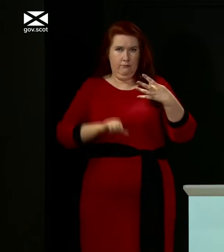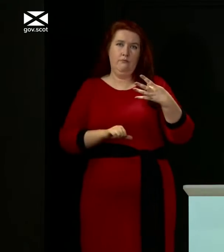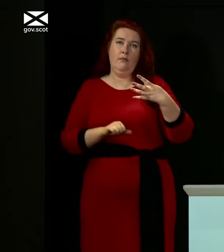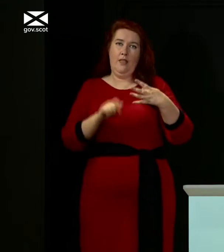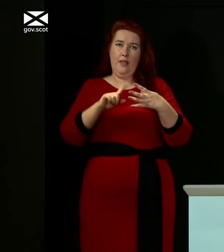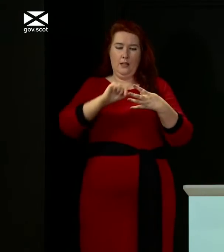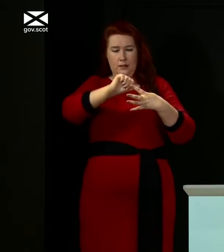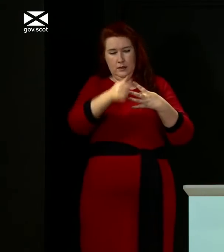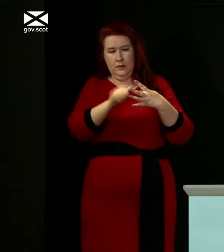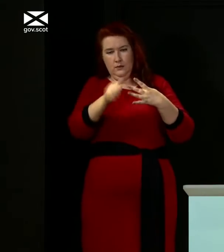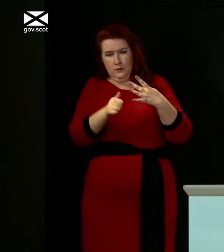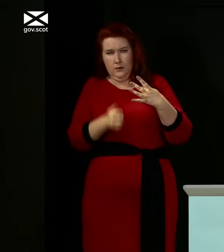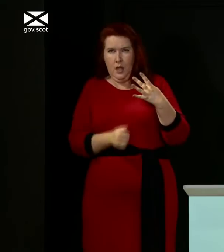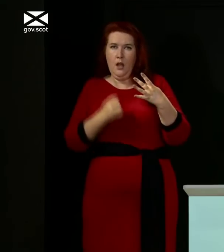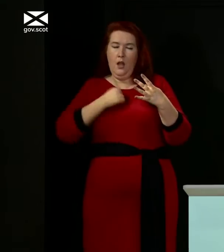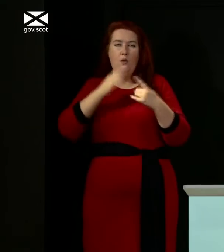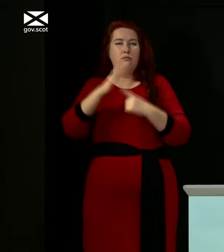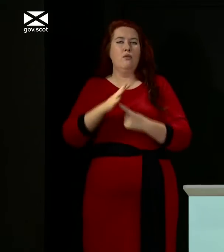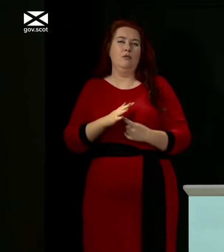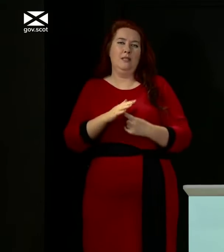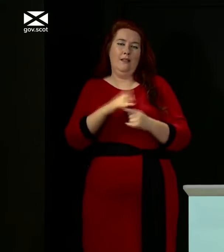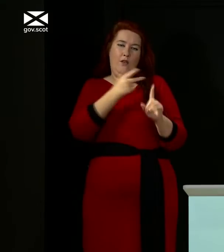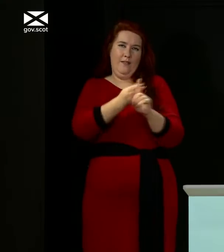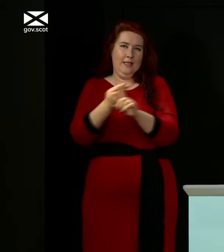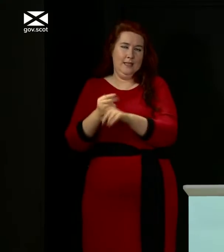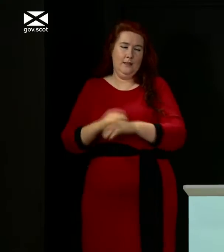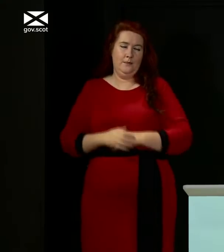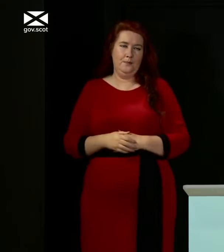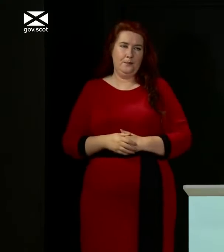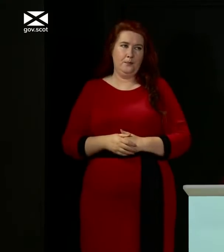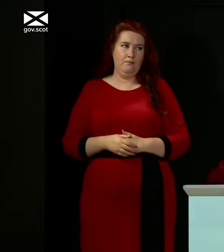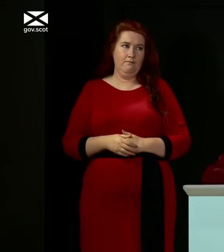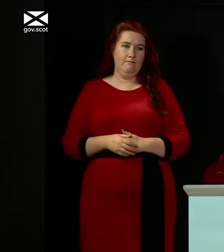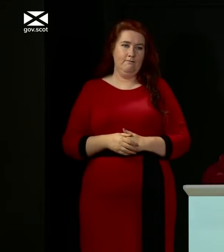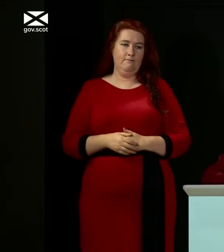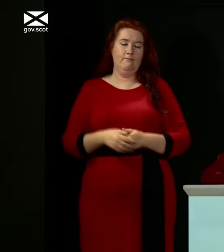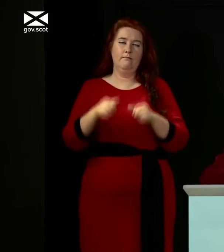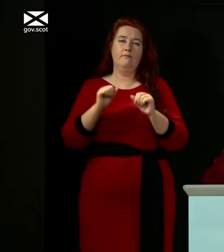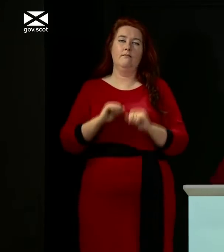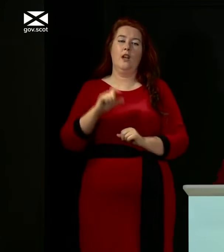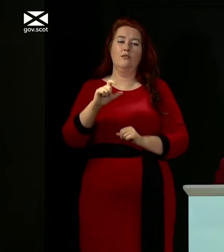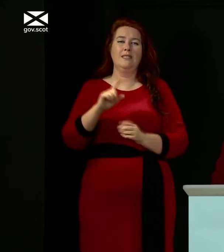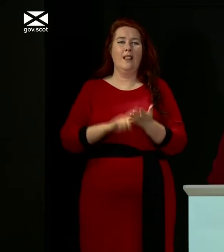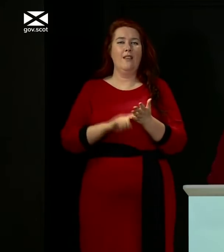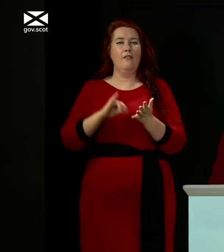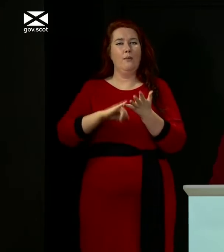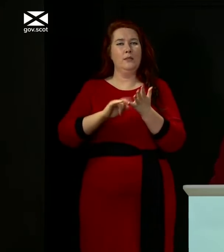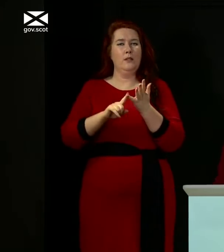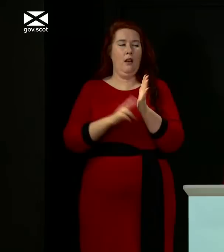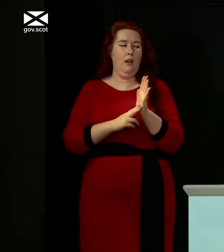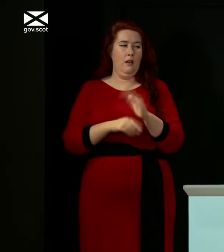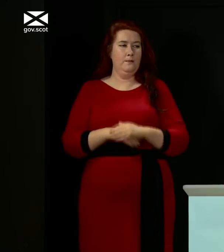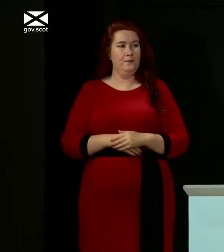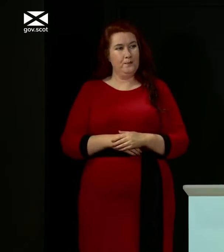that methodically and as quickly as we possibly can. Christine Lavelle from The Sun.